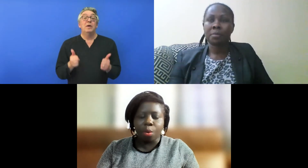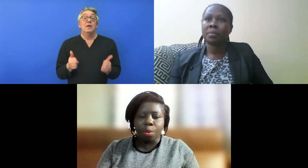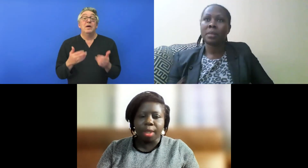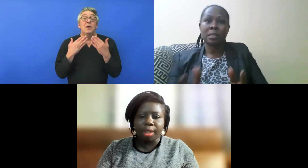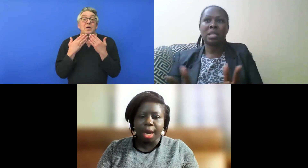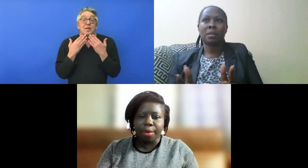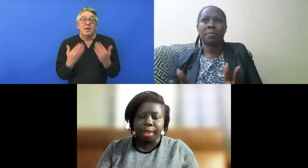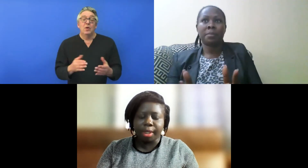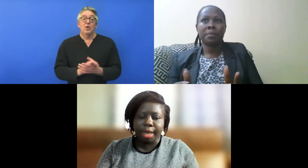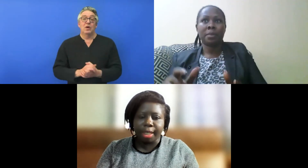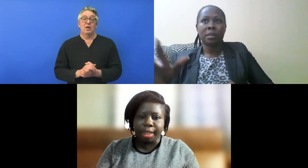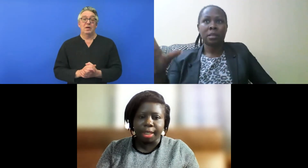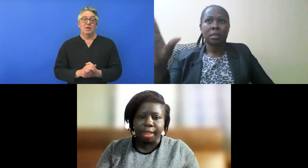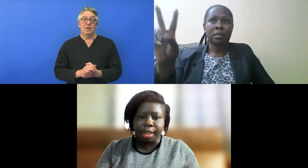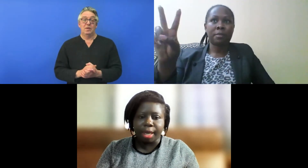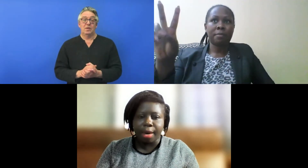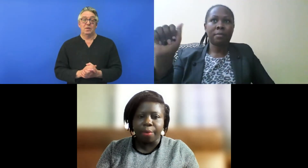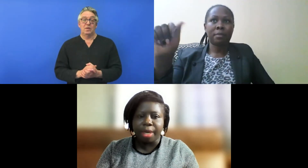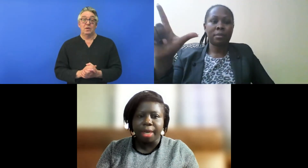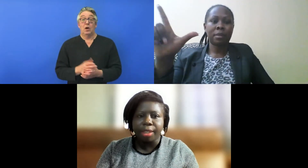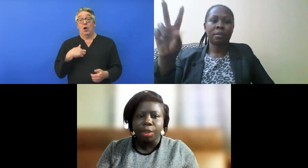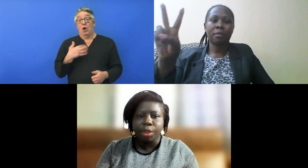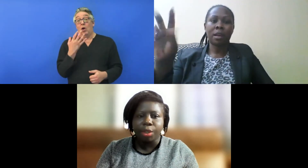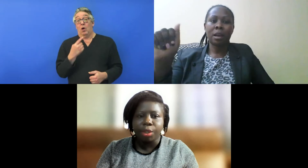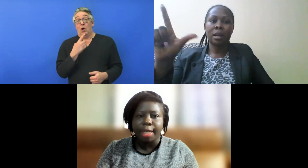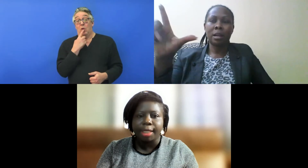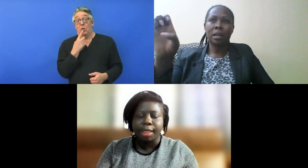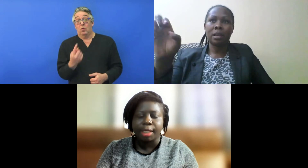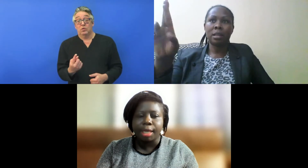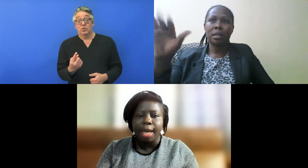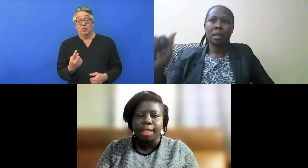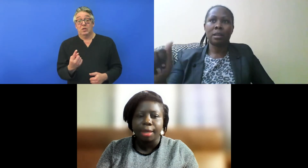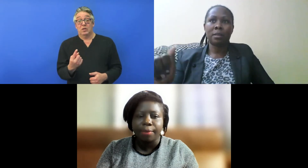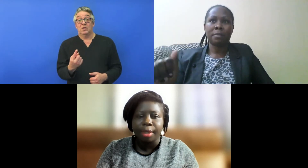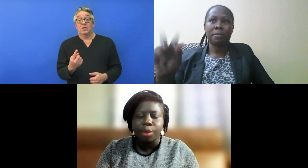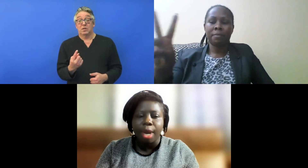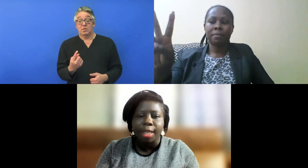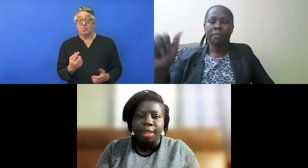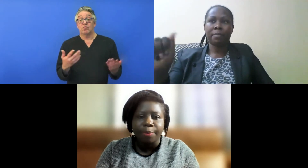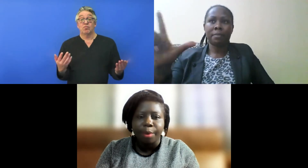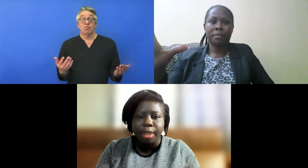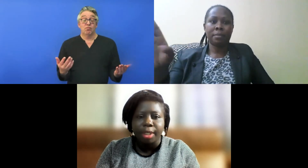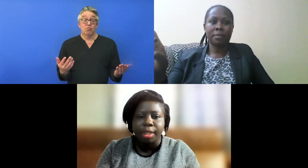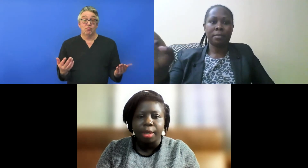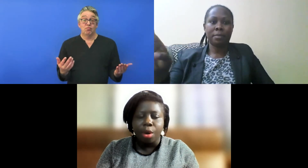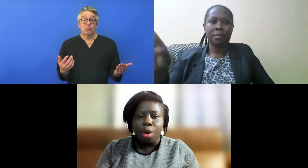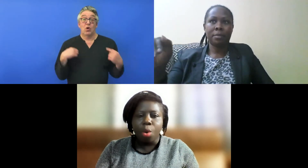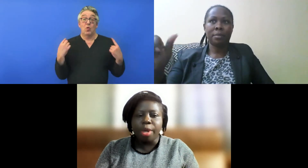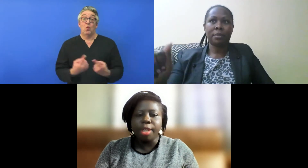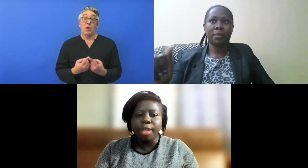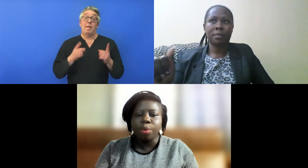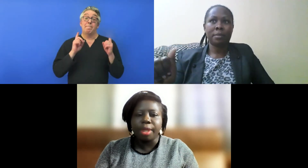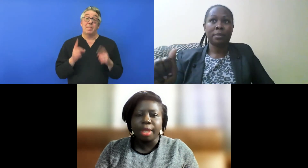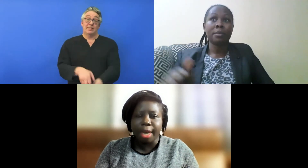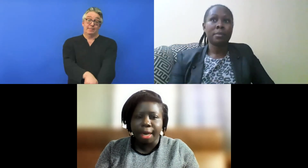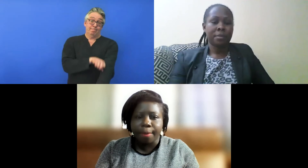So what I would say is this, we need to get active into active politics. We need